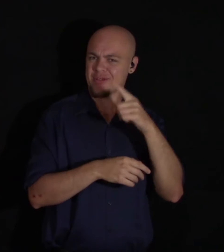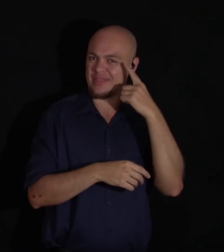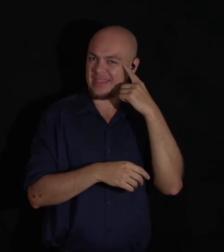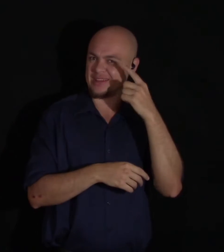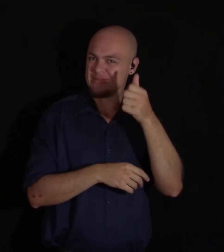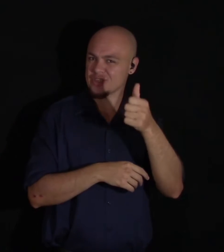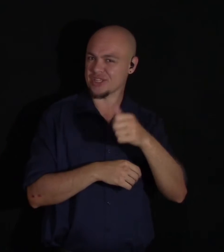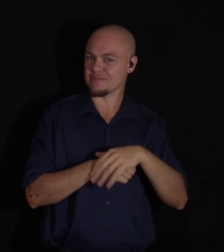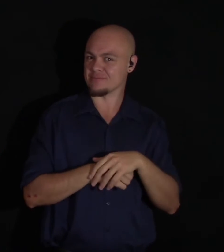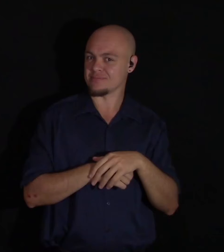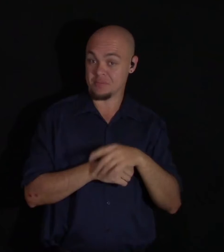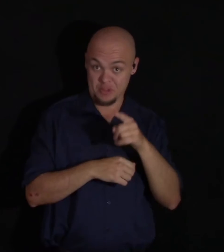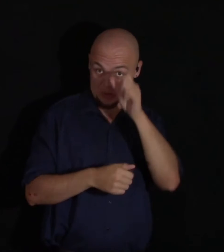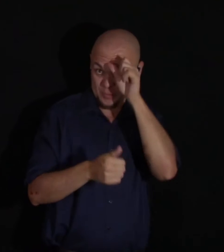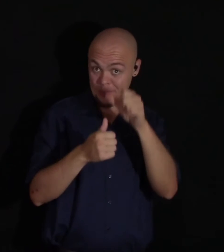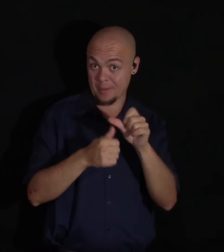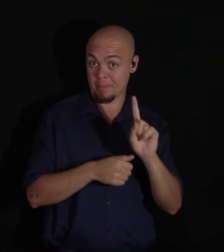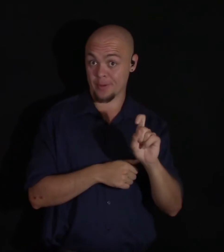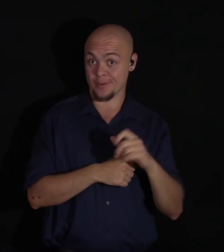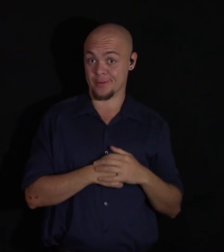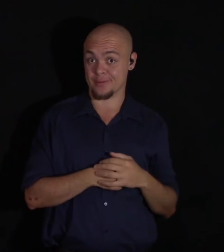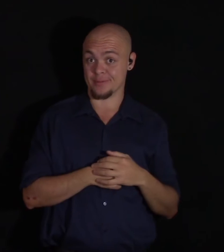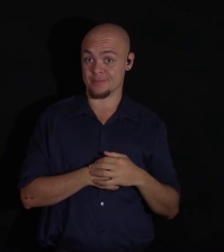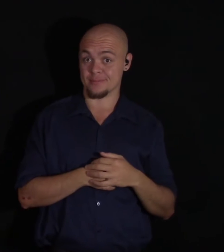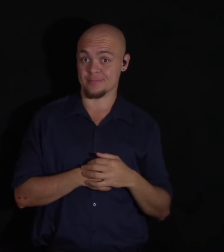for a second, see if you know it.